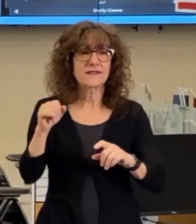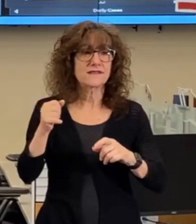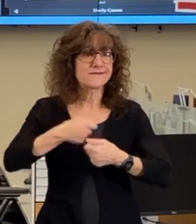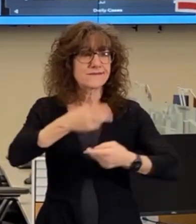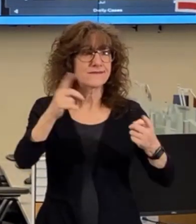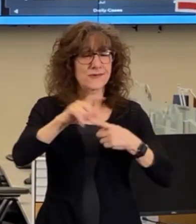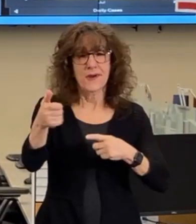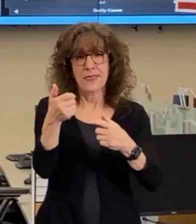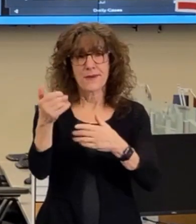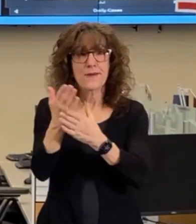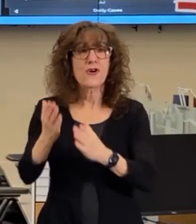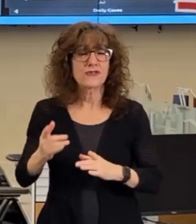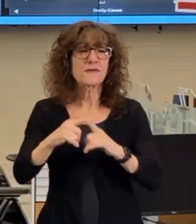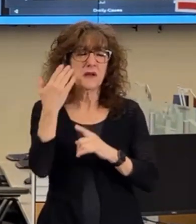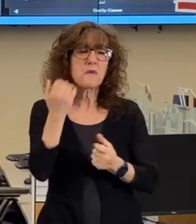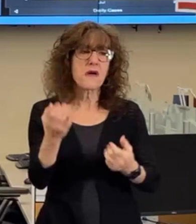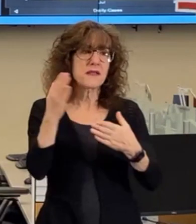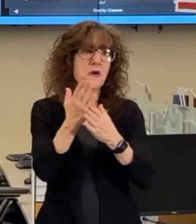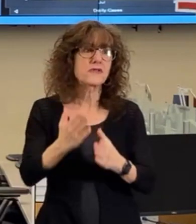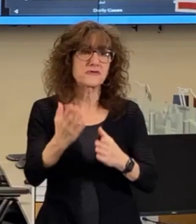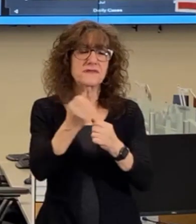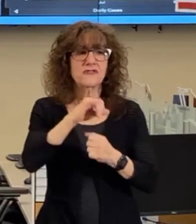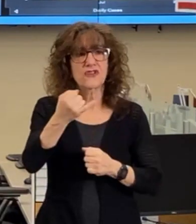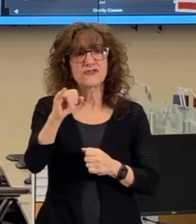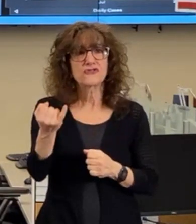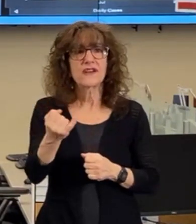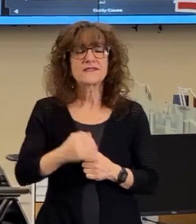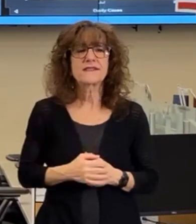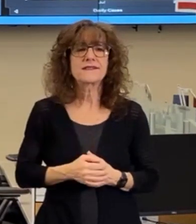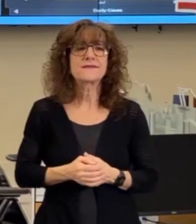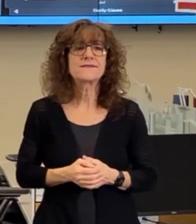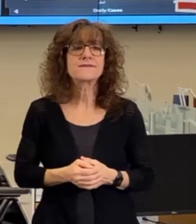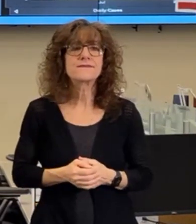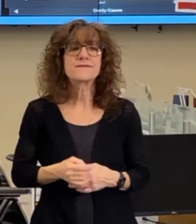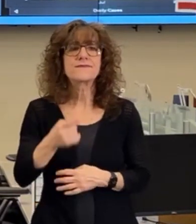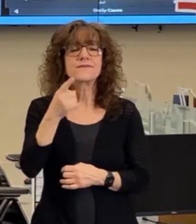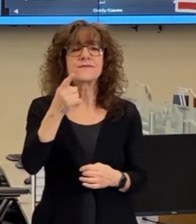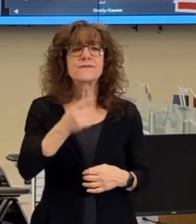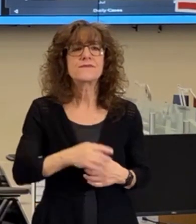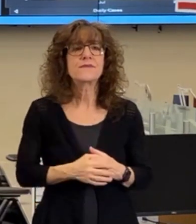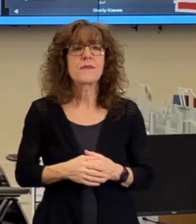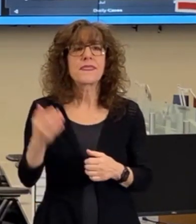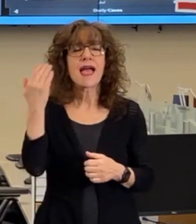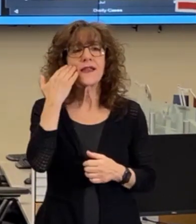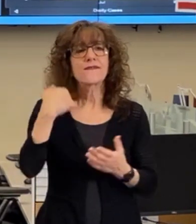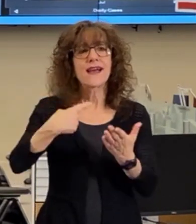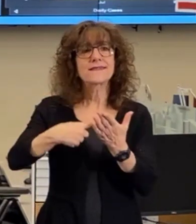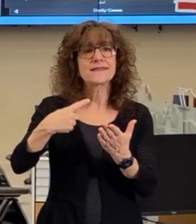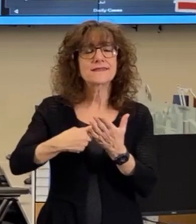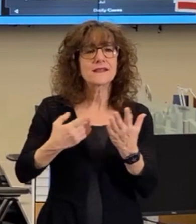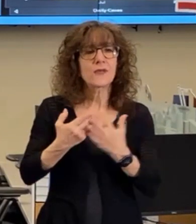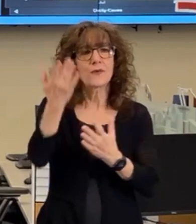our partners, but I do know that many of our partners received the Johnson & Johnson vaccine. Can you quickly talk about, I know we've had these discussions throughout